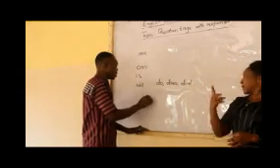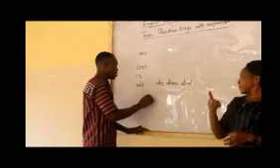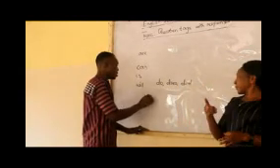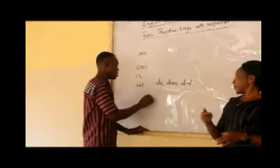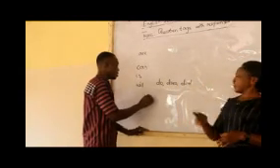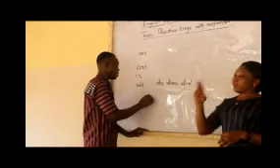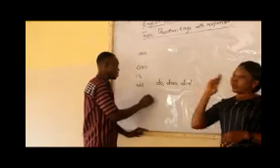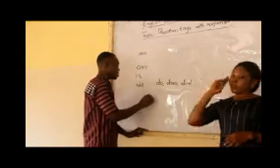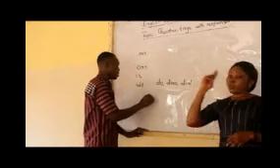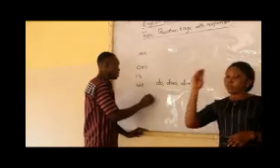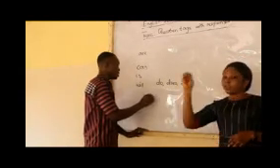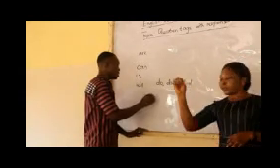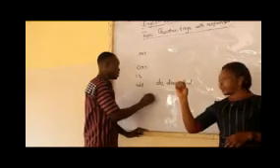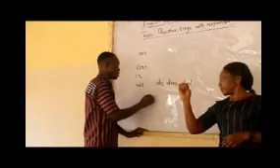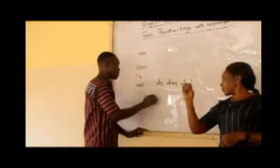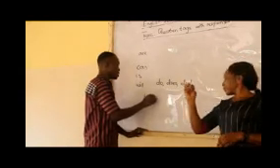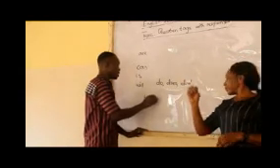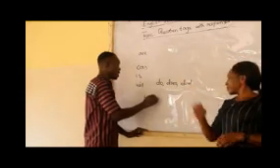he